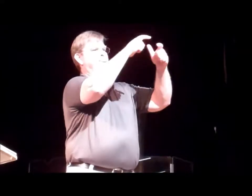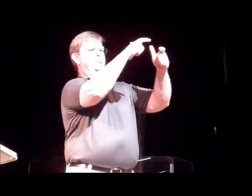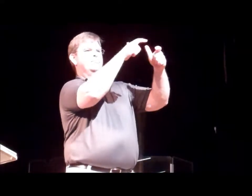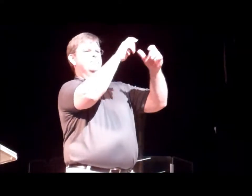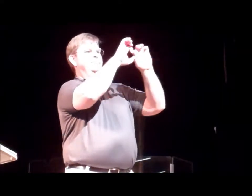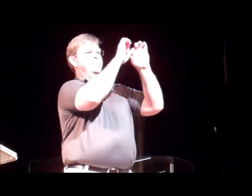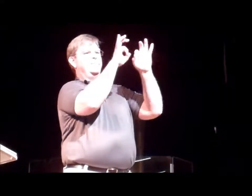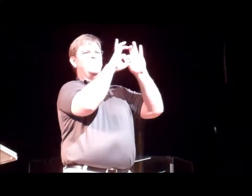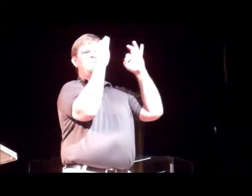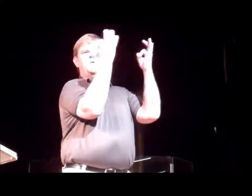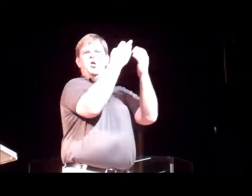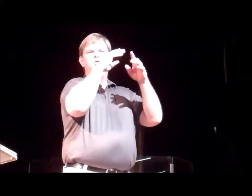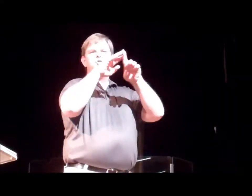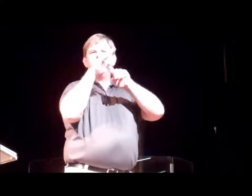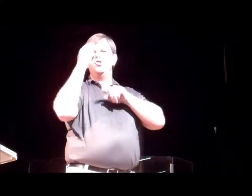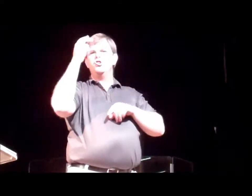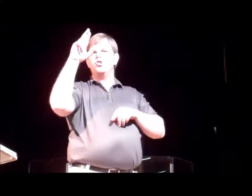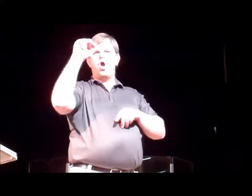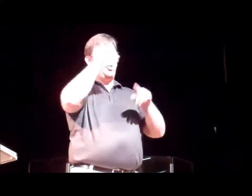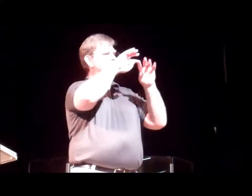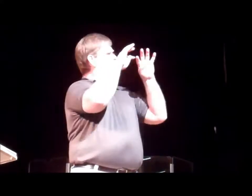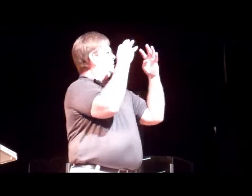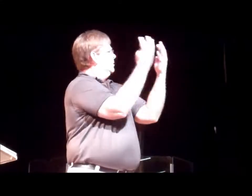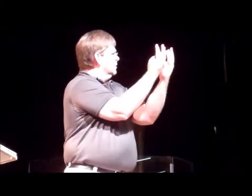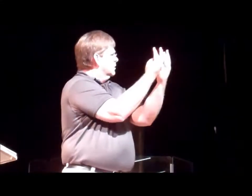robe. They placed upon him a crown of thorns.